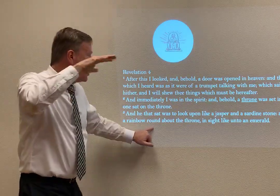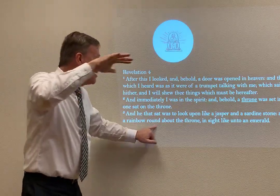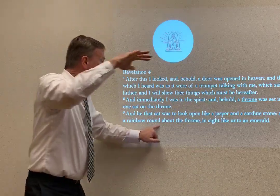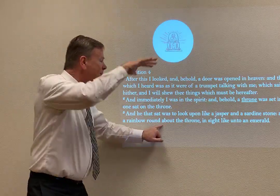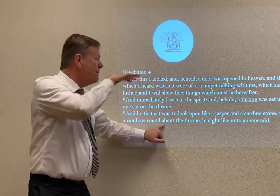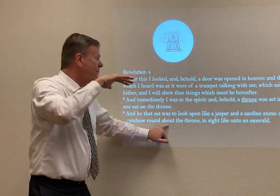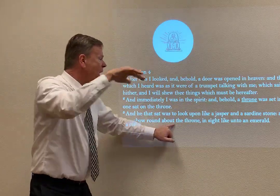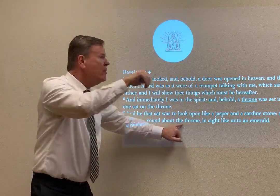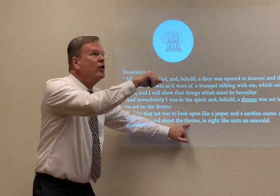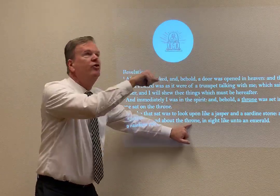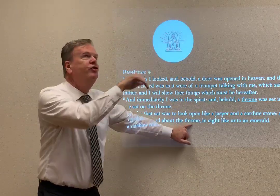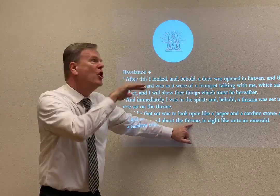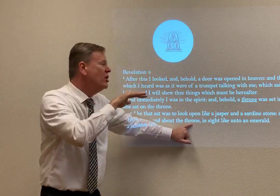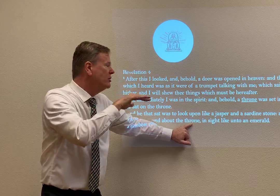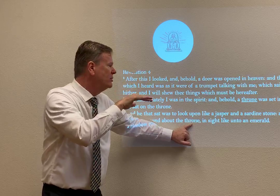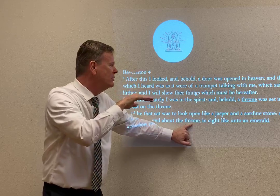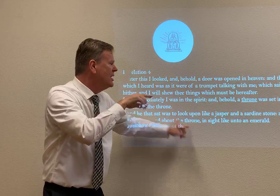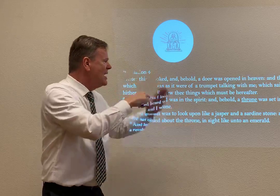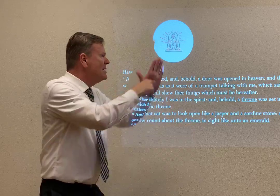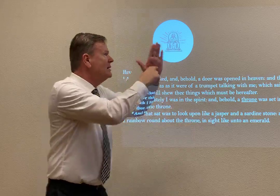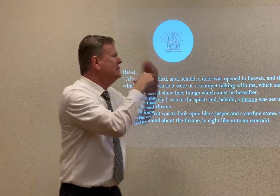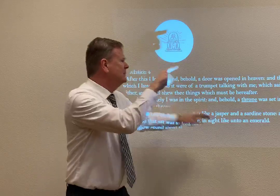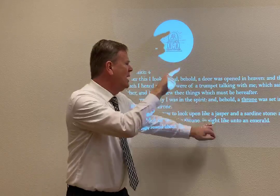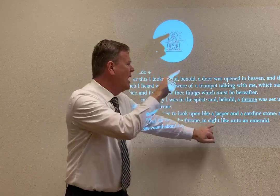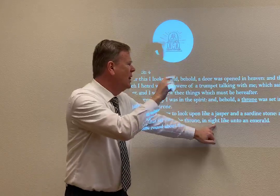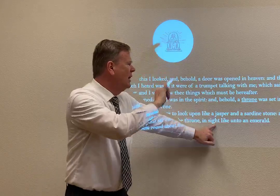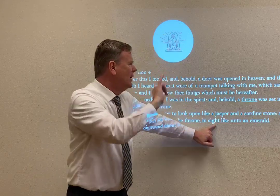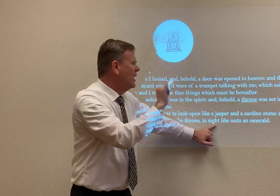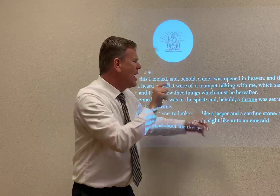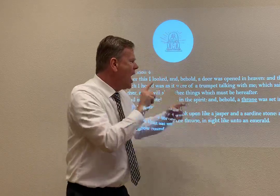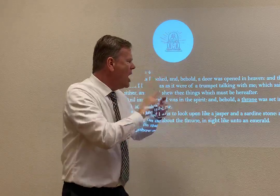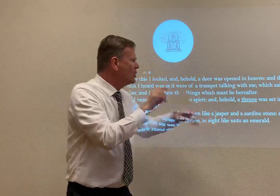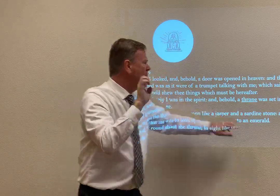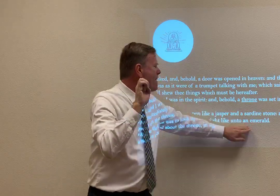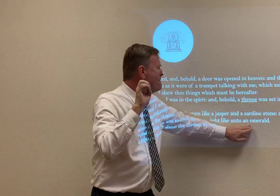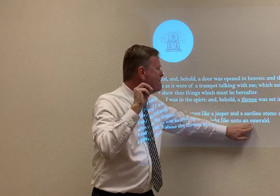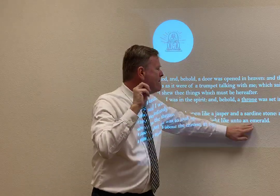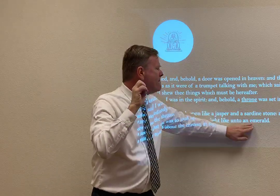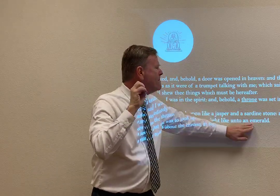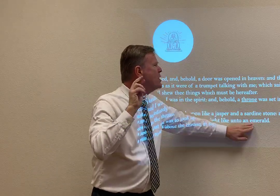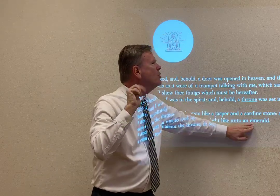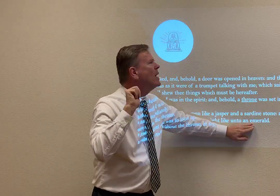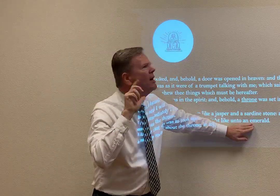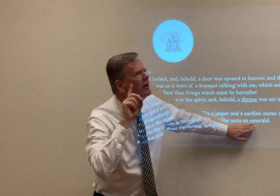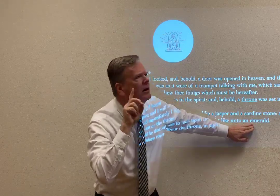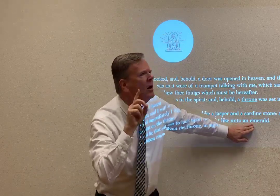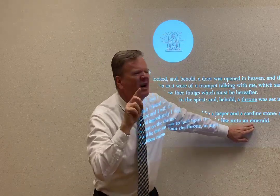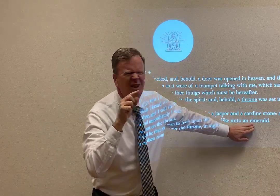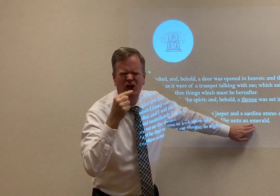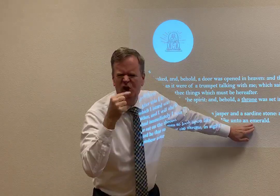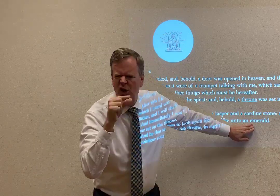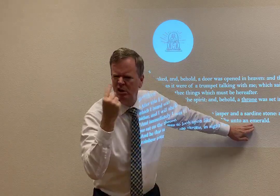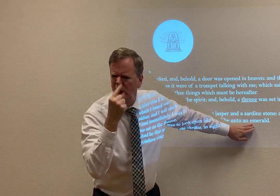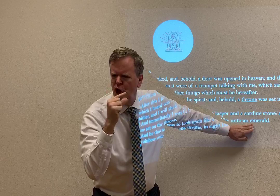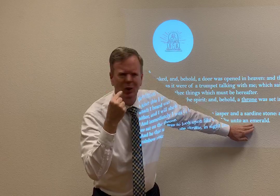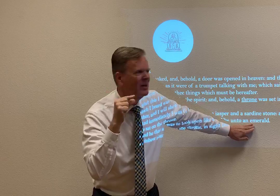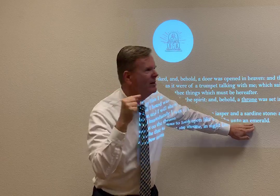Again, and there was a rainbow round about the throne in sight like unto an emerald, which is